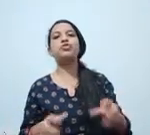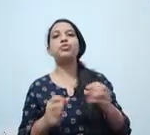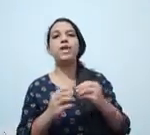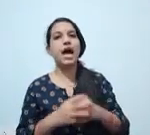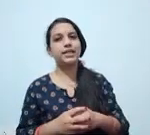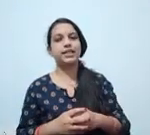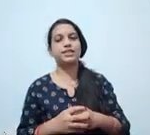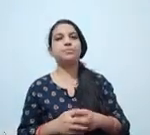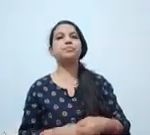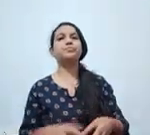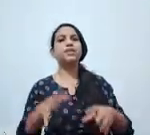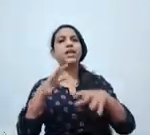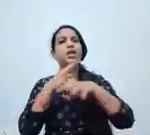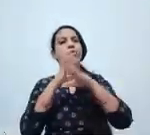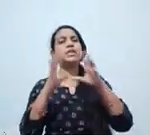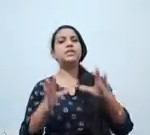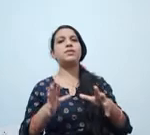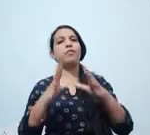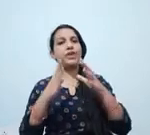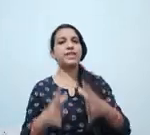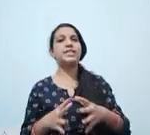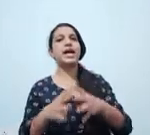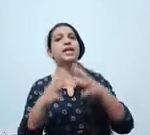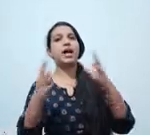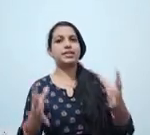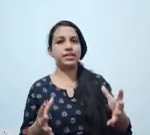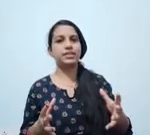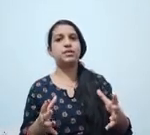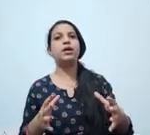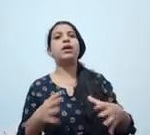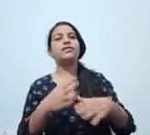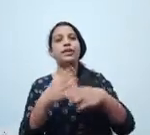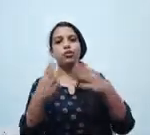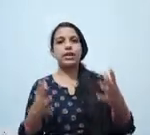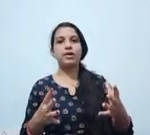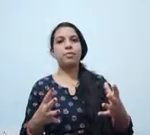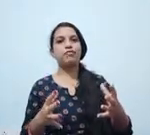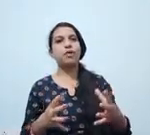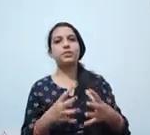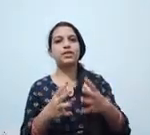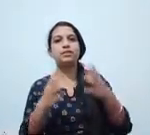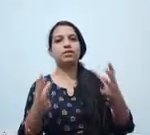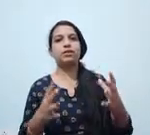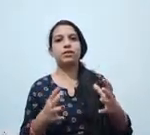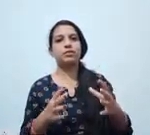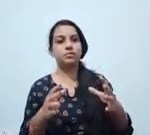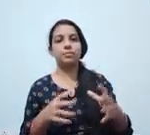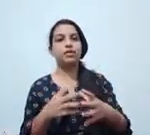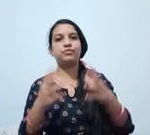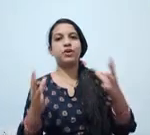the arteries. Now these veins and arteries, they together perform the functions